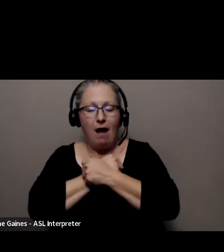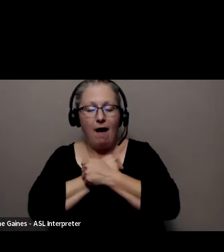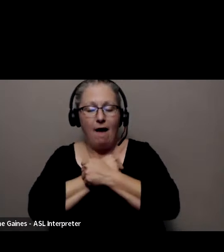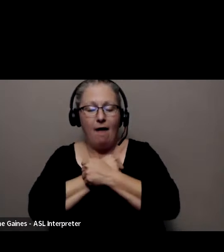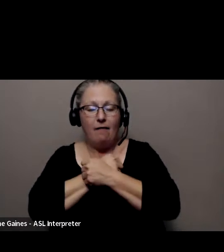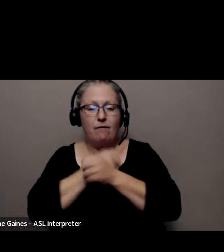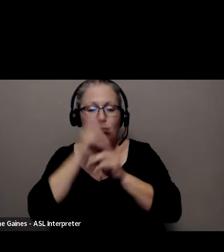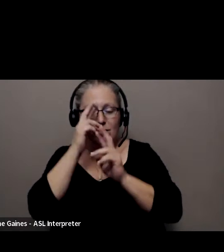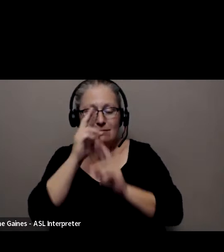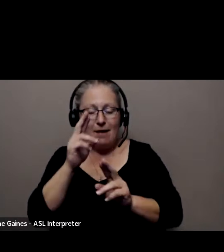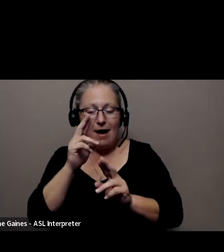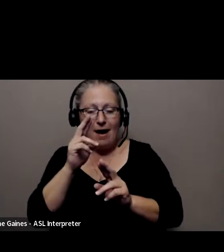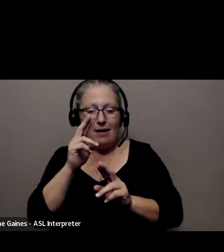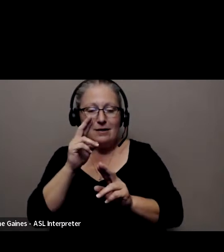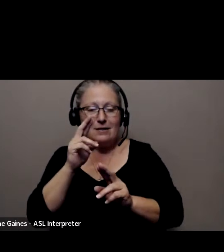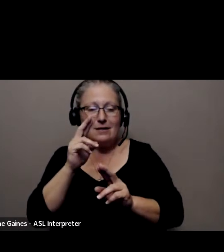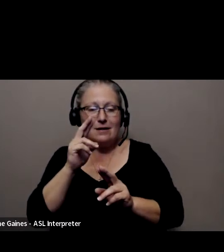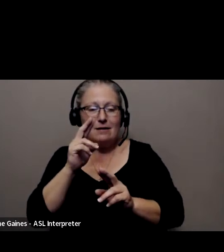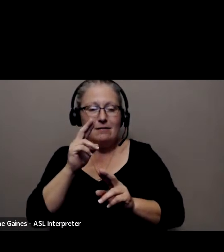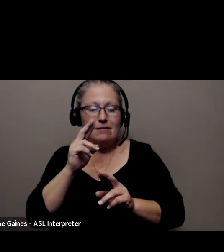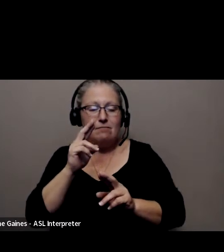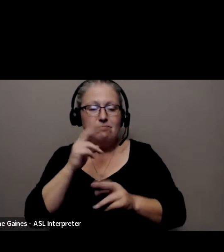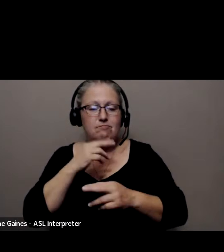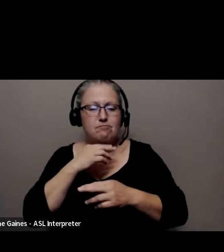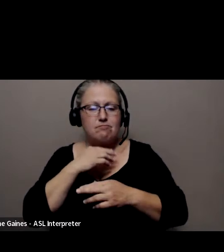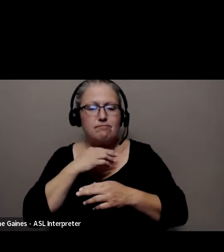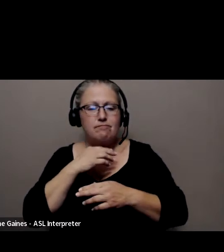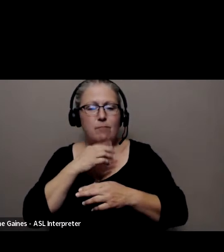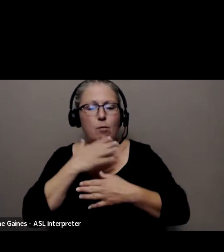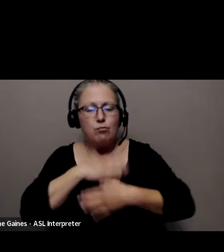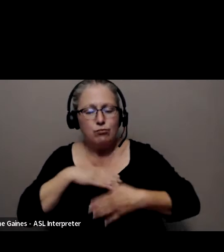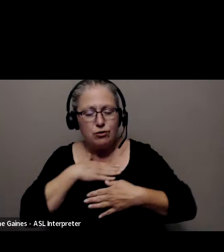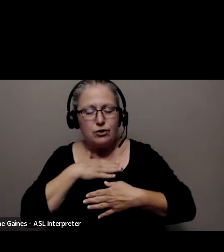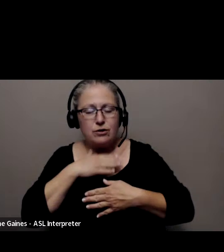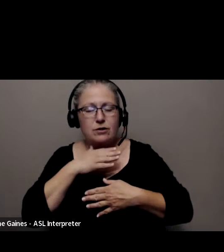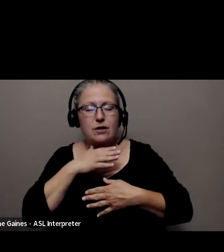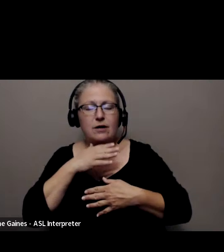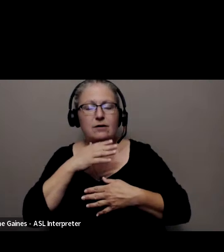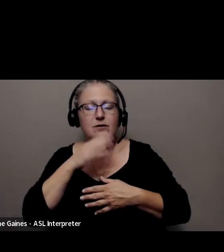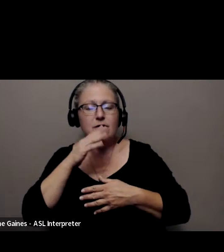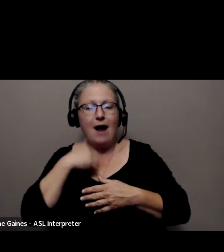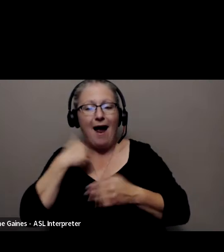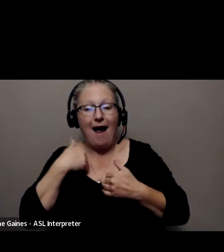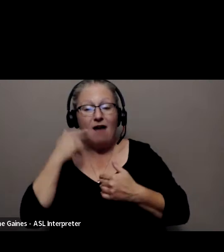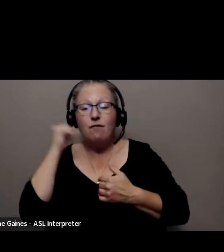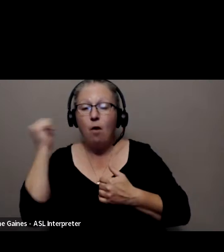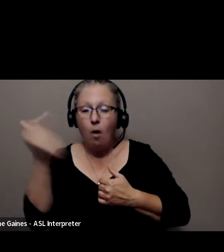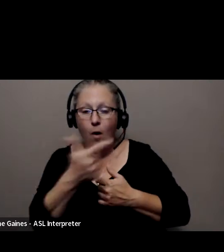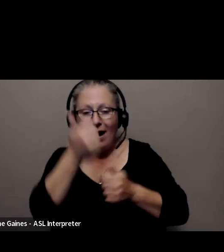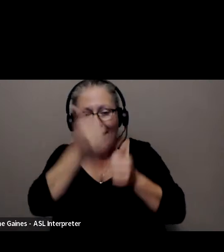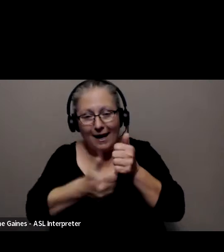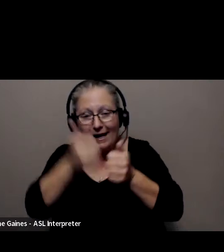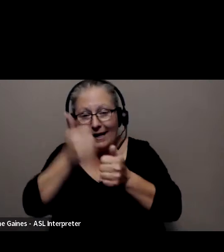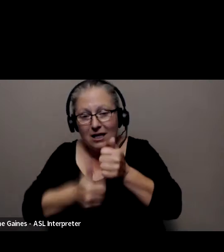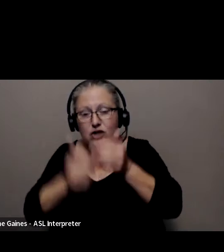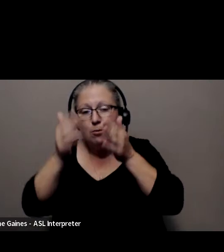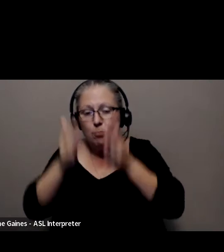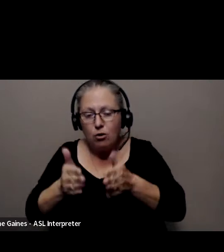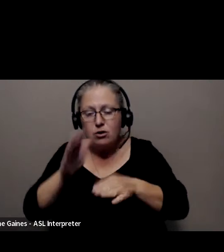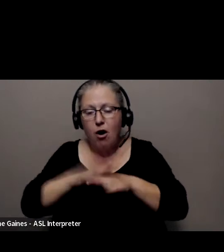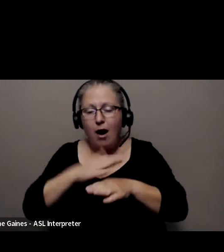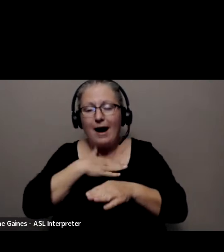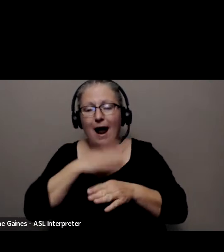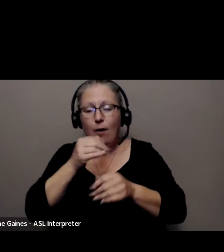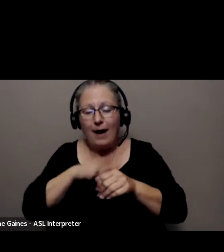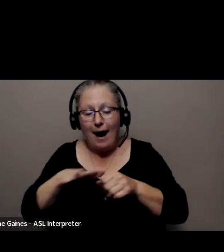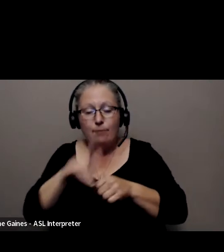admiration, respect, and appreciation I have for the way you all, and I mean every single person on our campus that